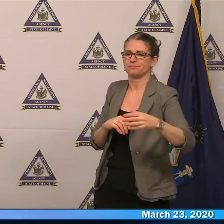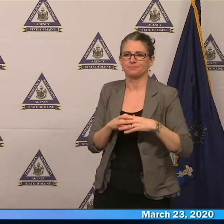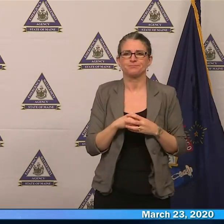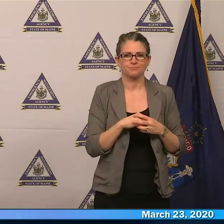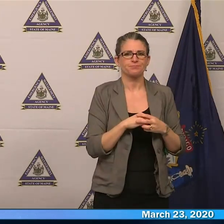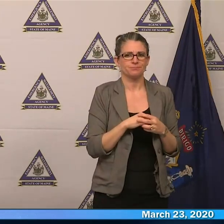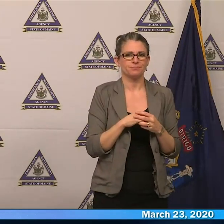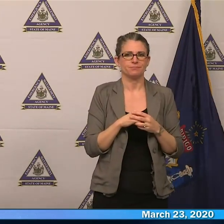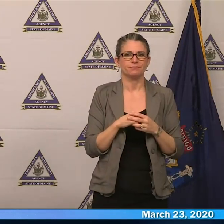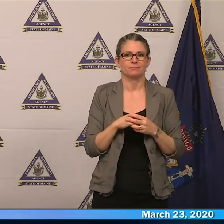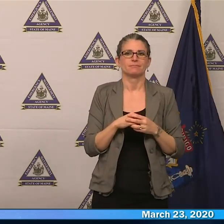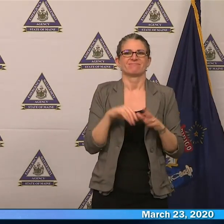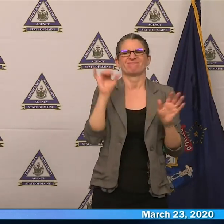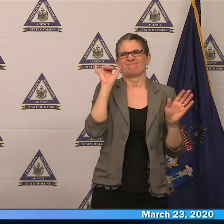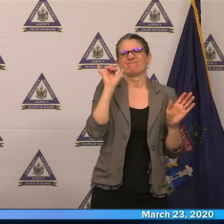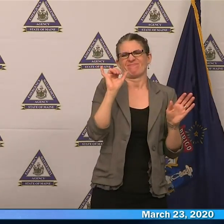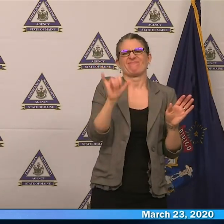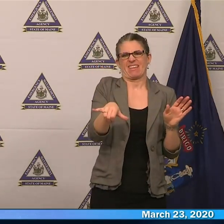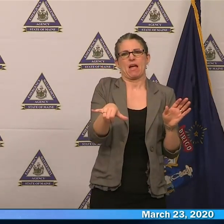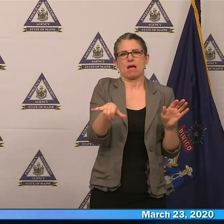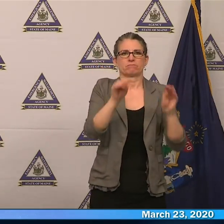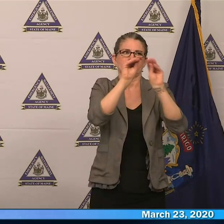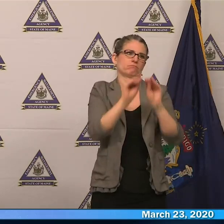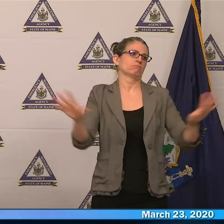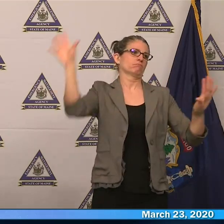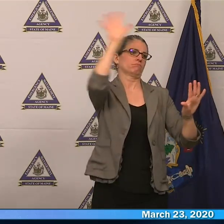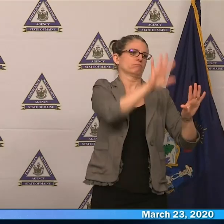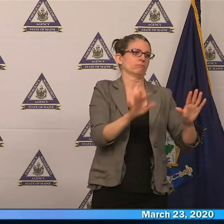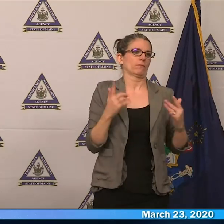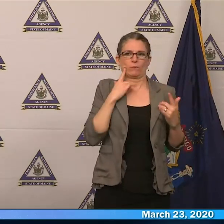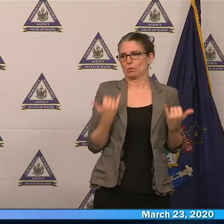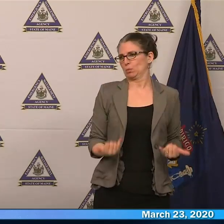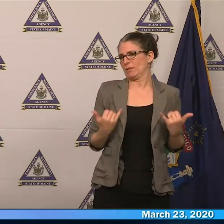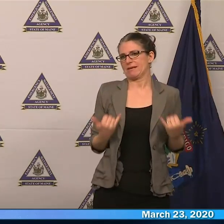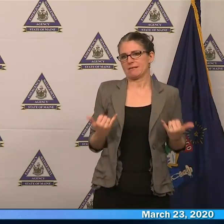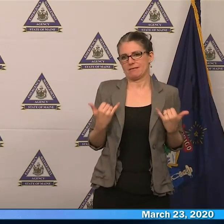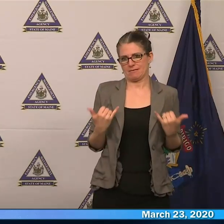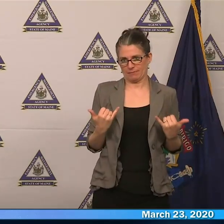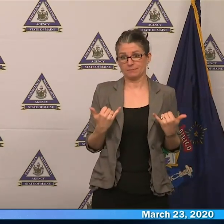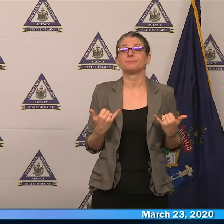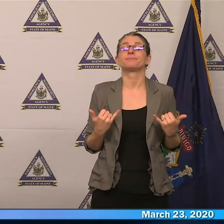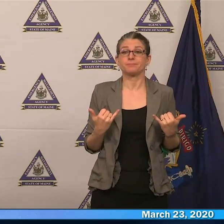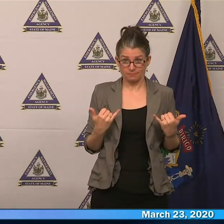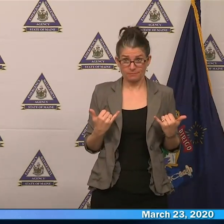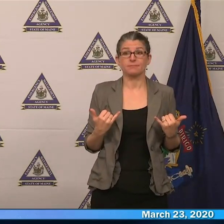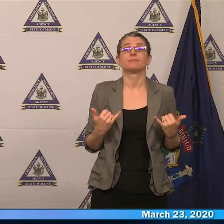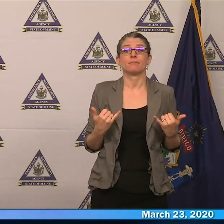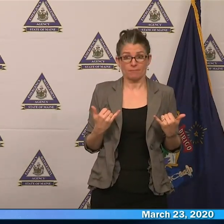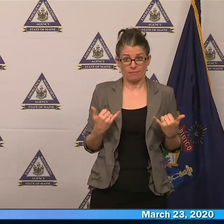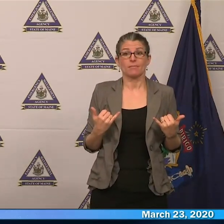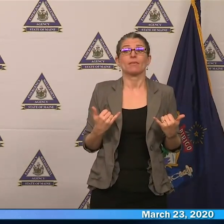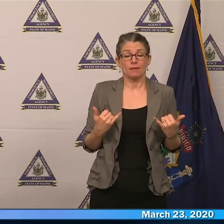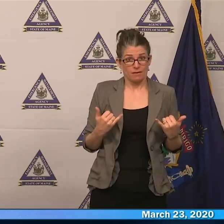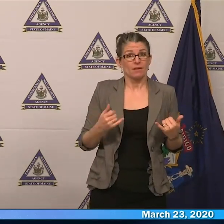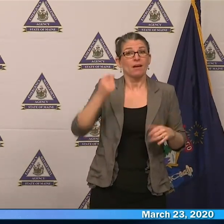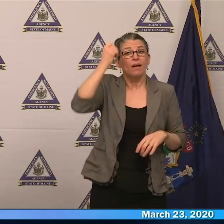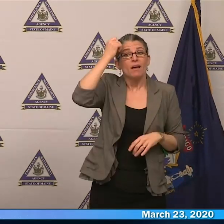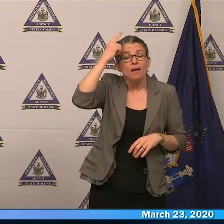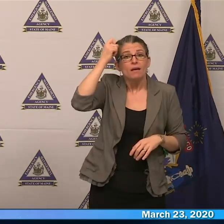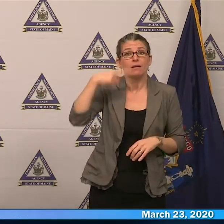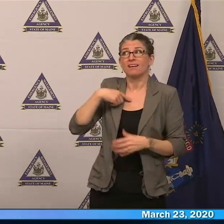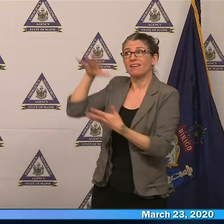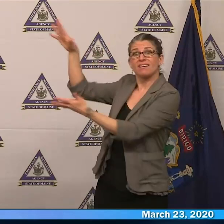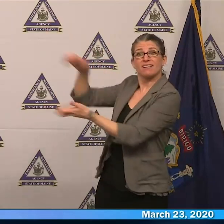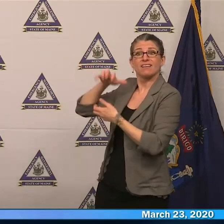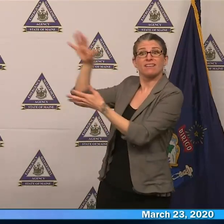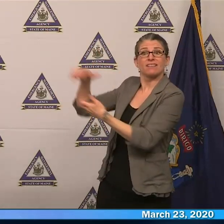distribution side. We are also working to increase our supplies. As we've discussed in these